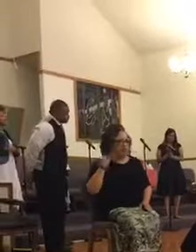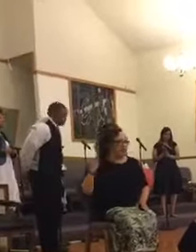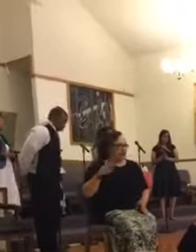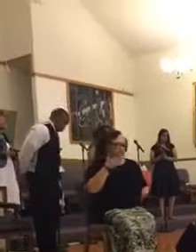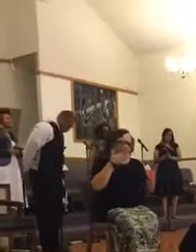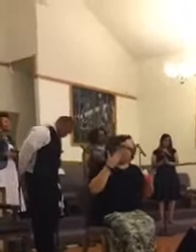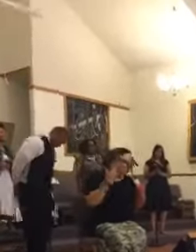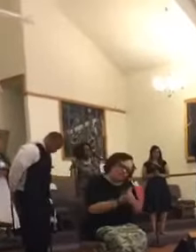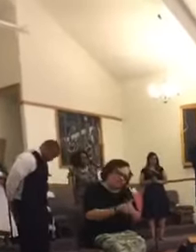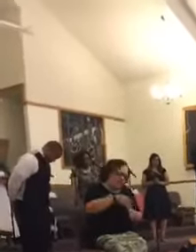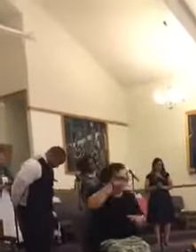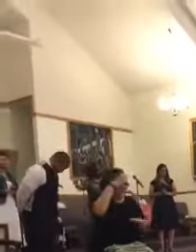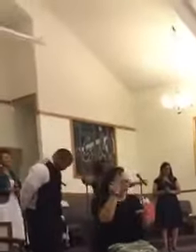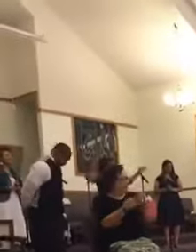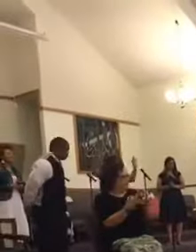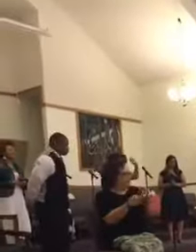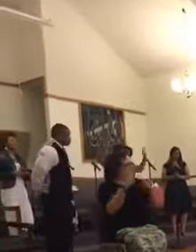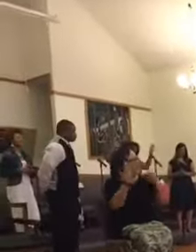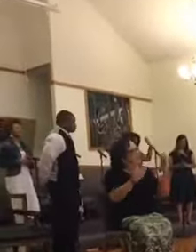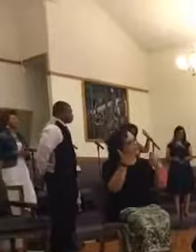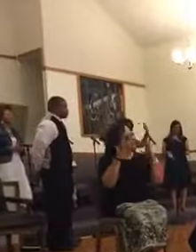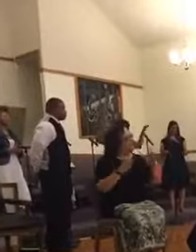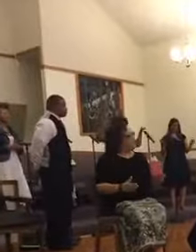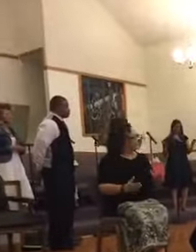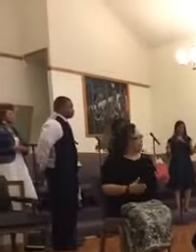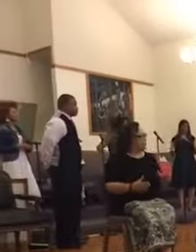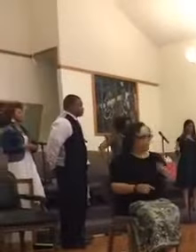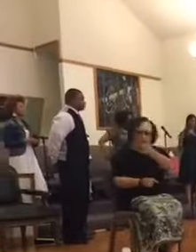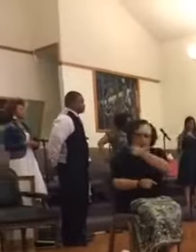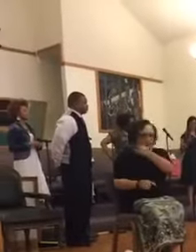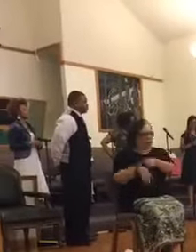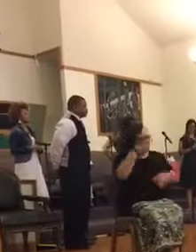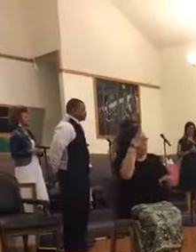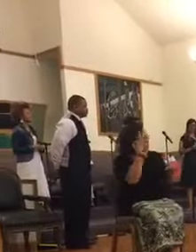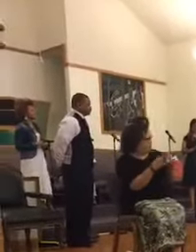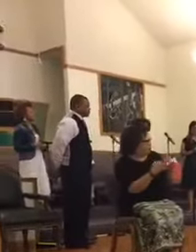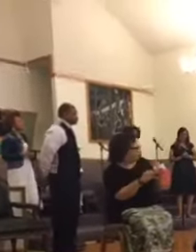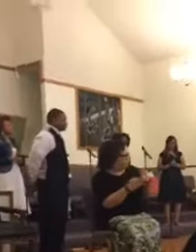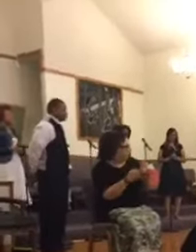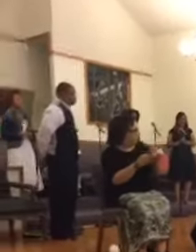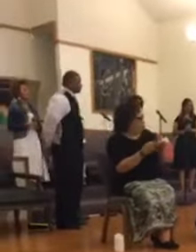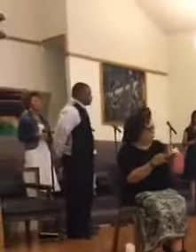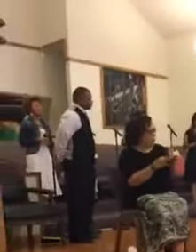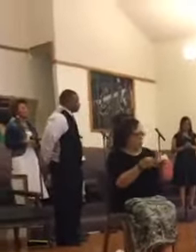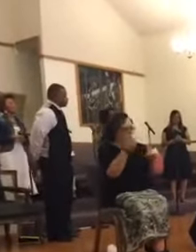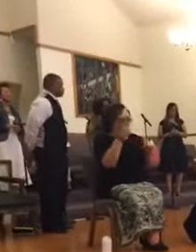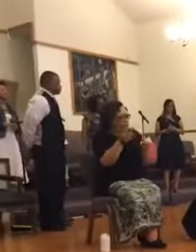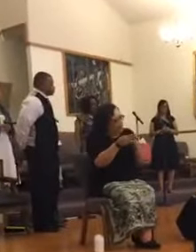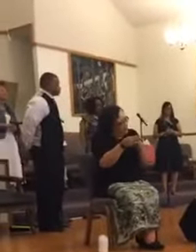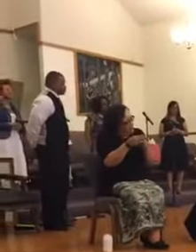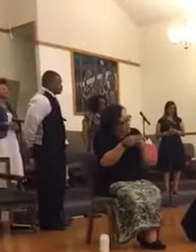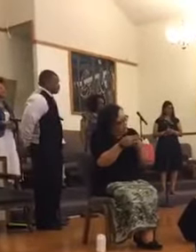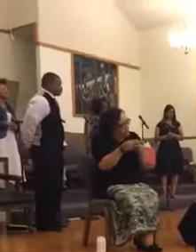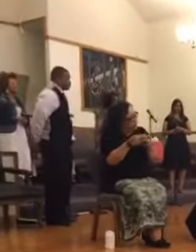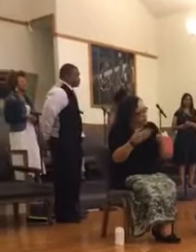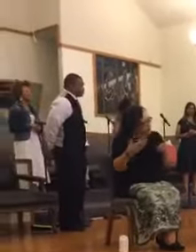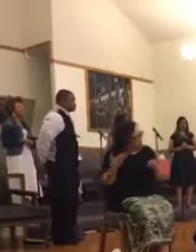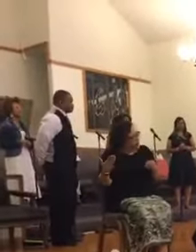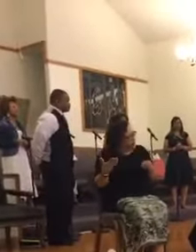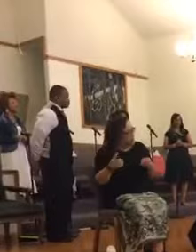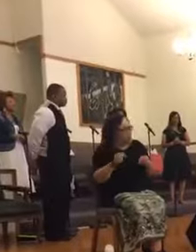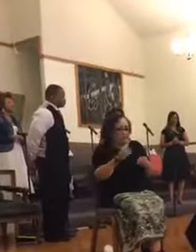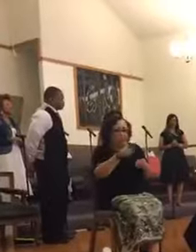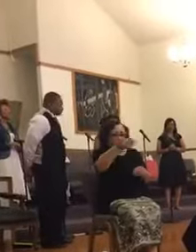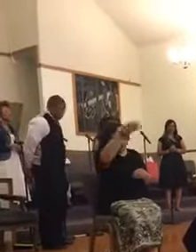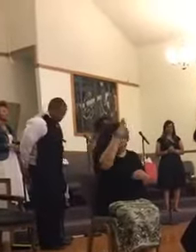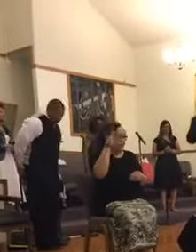He's been faithful on a few things. Well done, but I'm going to make you ruler over many. Is a God a good God? Yes. All